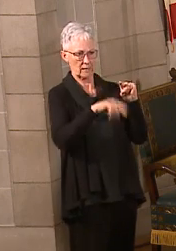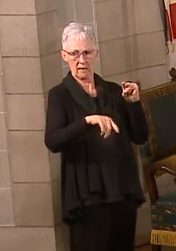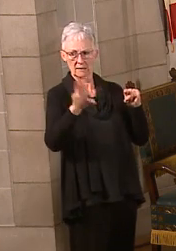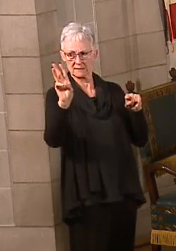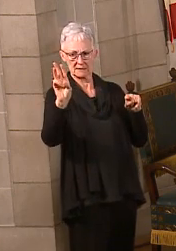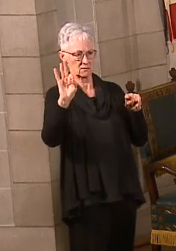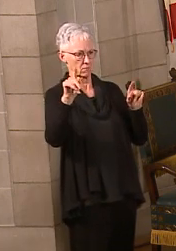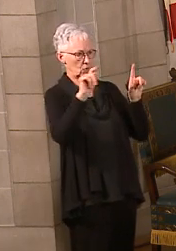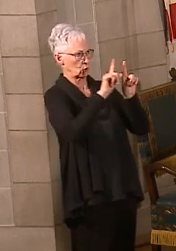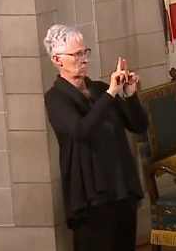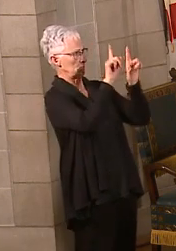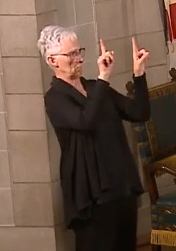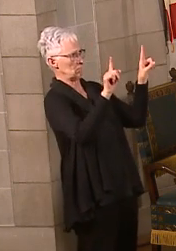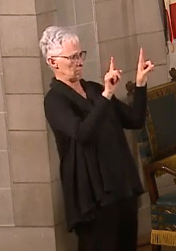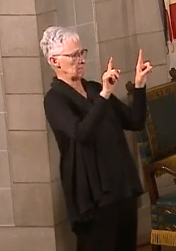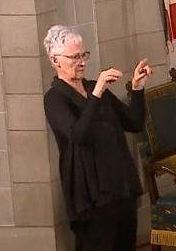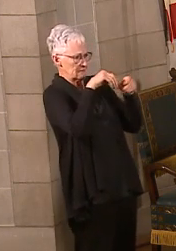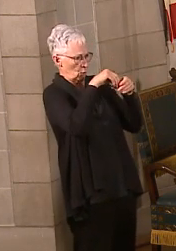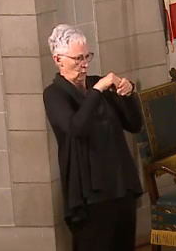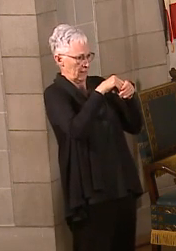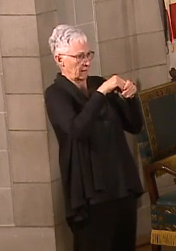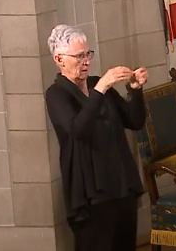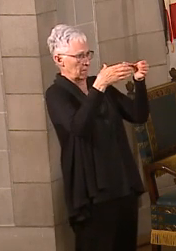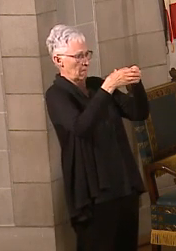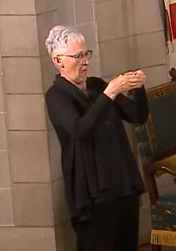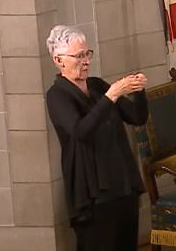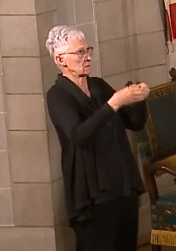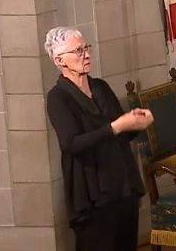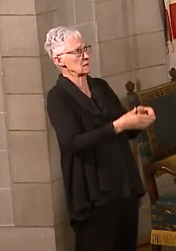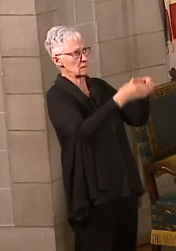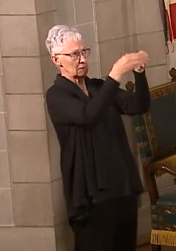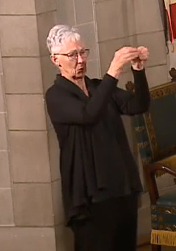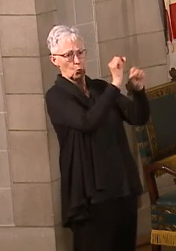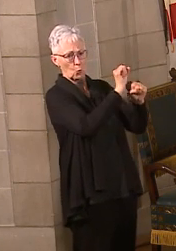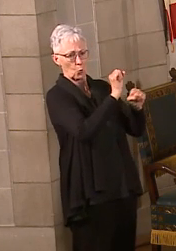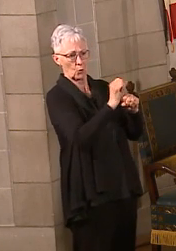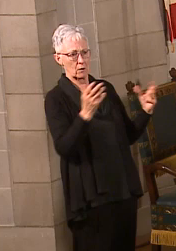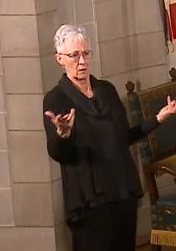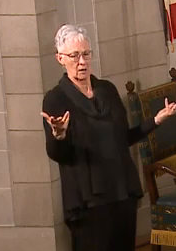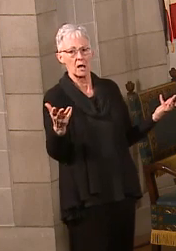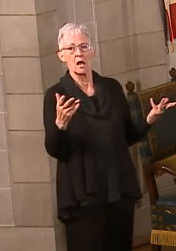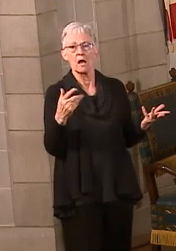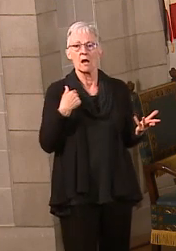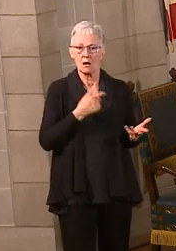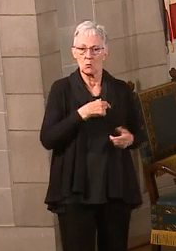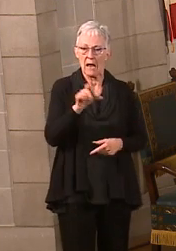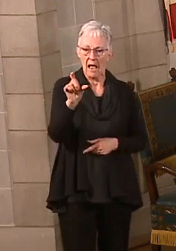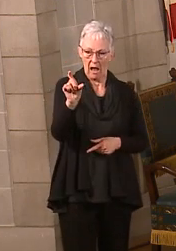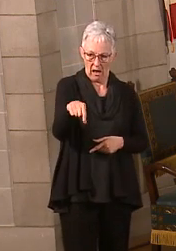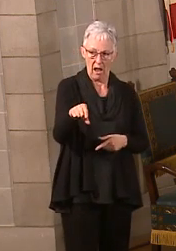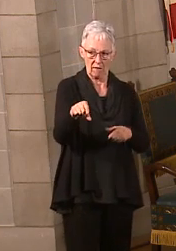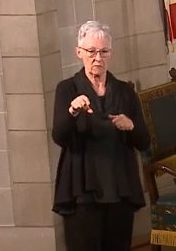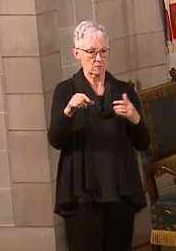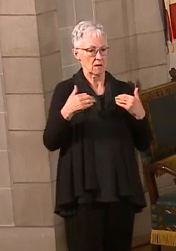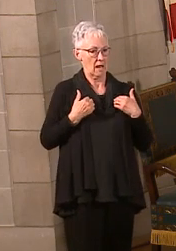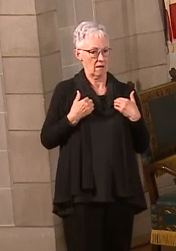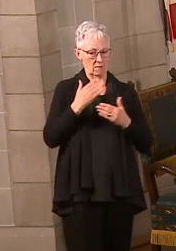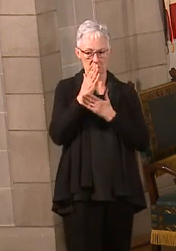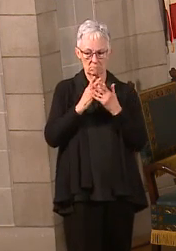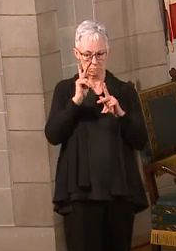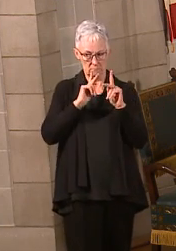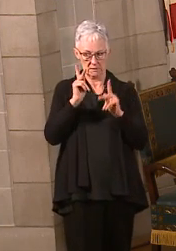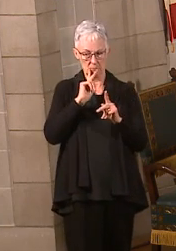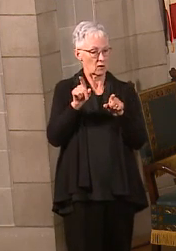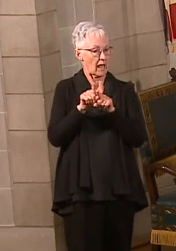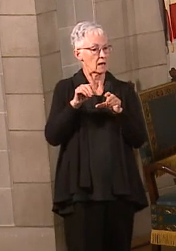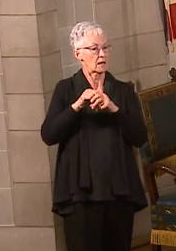able to continue to go to work and again, take steps to be able to do the best they can to slow the virus, but they're still gonna have to show up and work in a manufacturing environment.